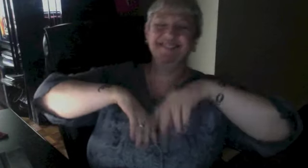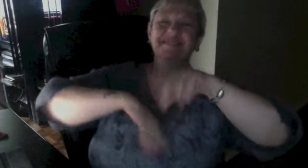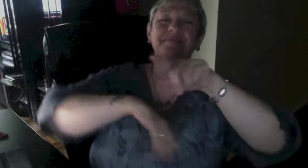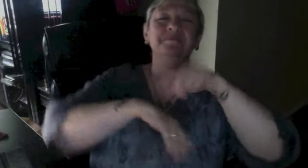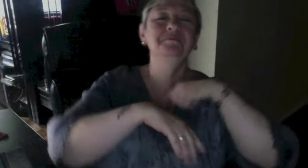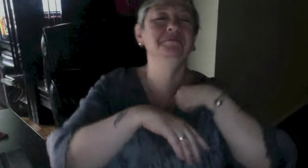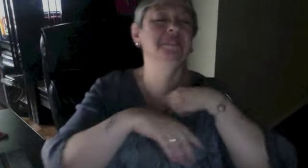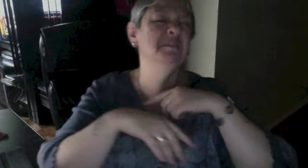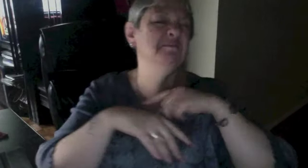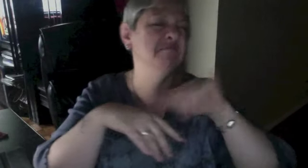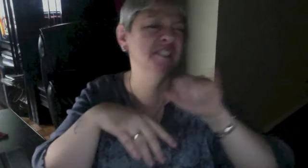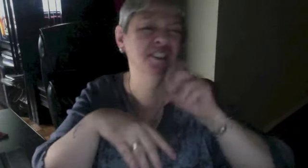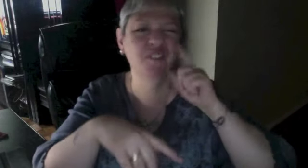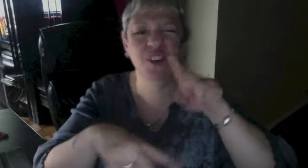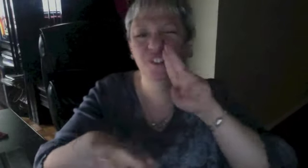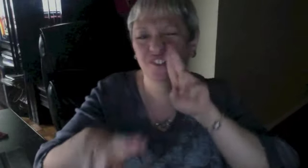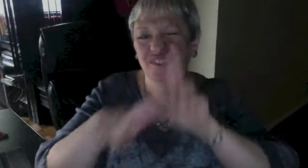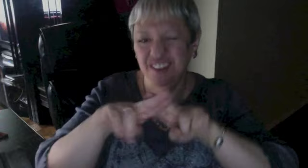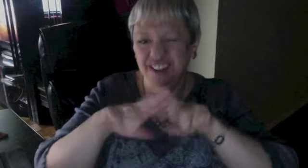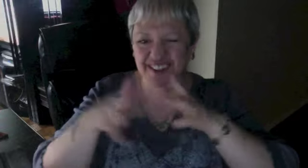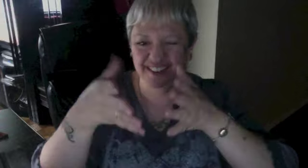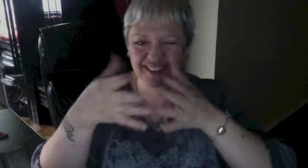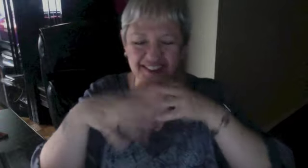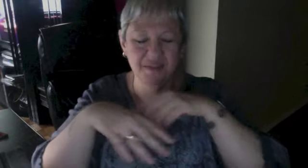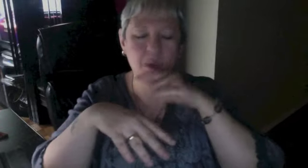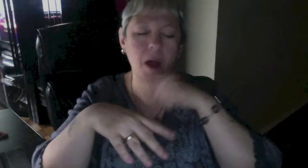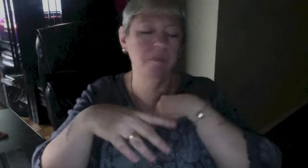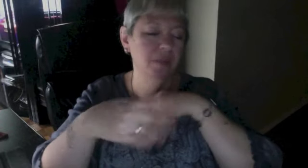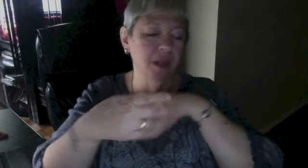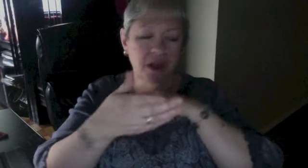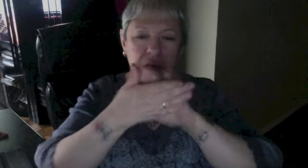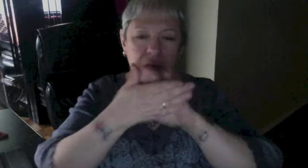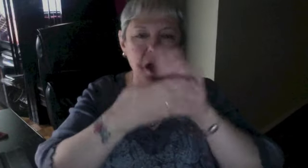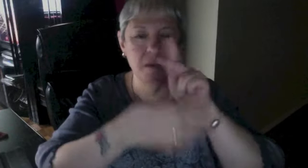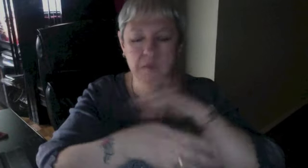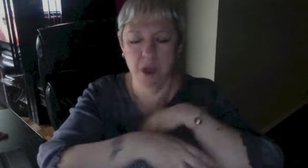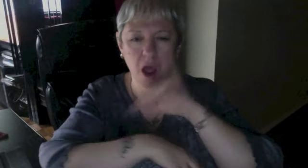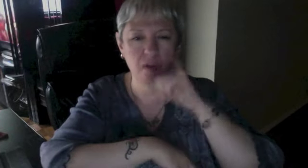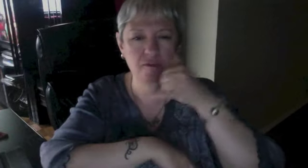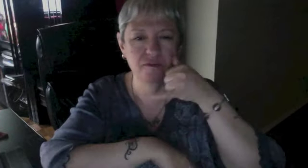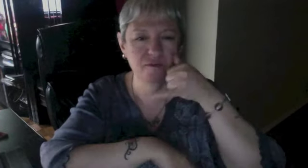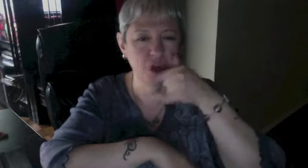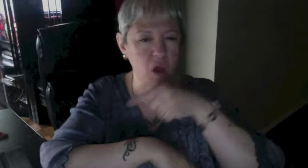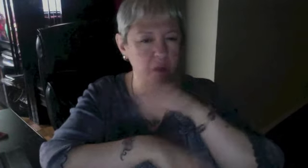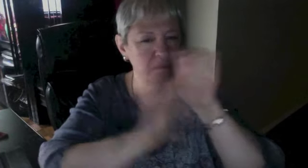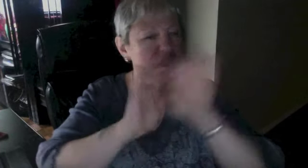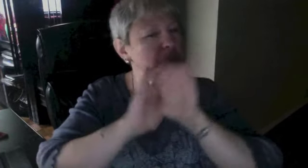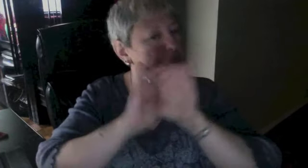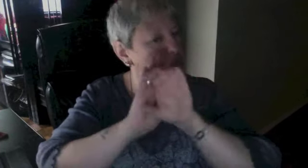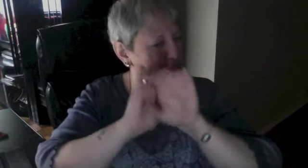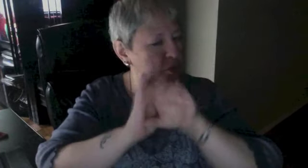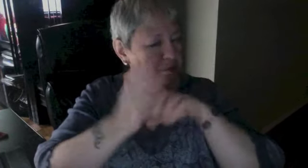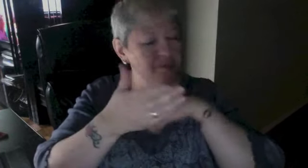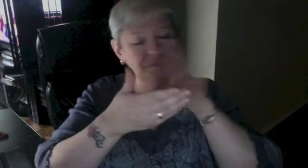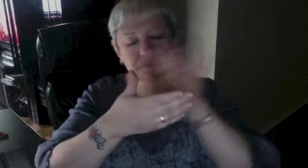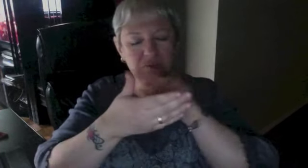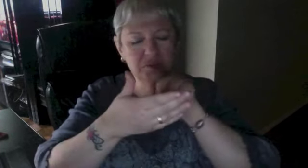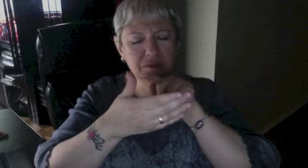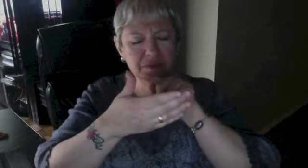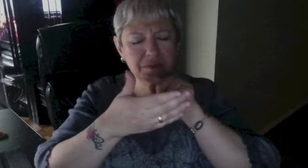distinctive Budweiser black crown. This April 27th, the pride of Argentina, Sergio Martinez, returns to his homeland to defend his middleweight